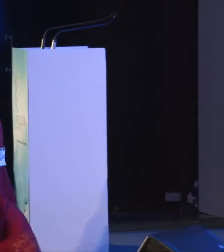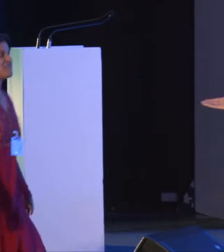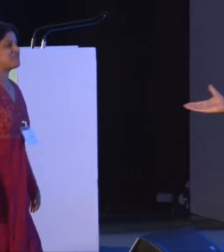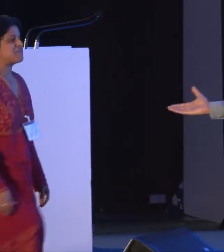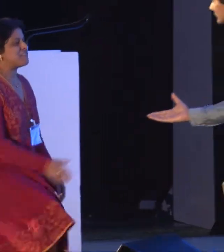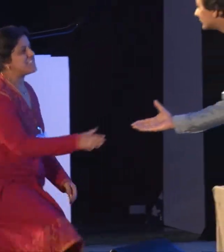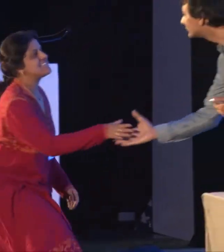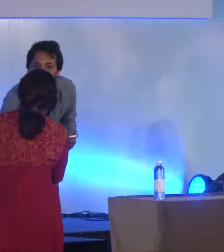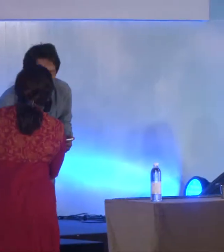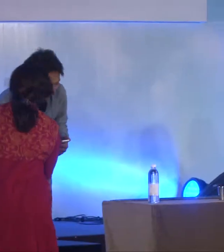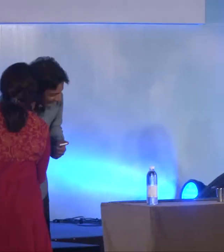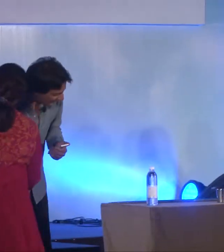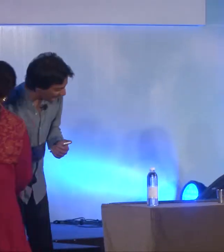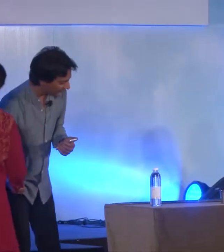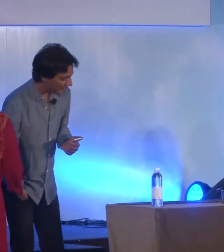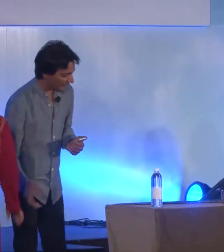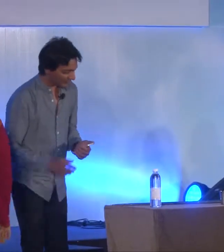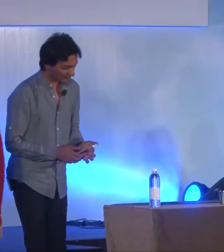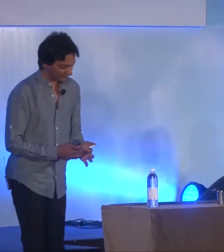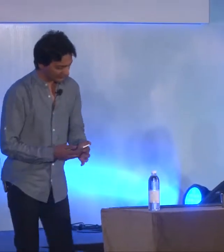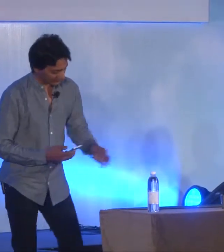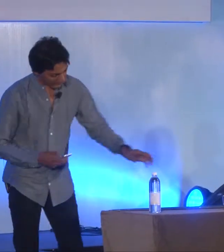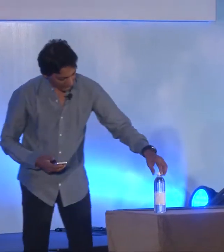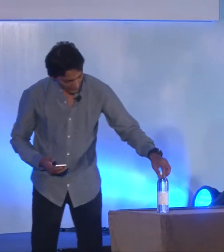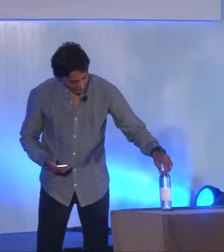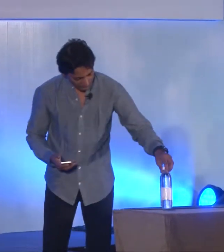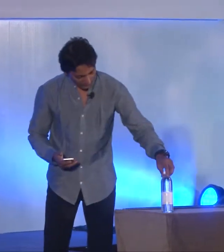Your good name? Veena. Hi, Veena. Veena,